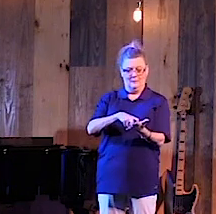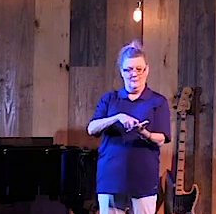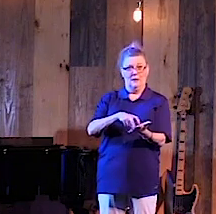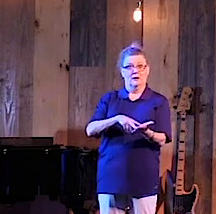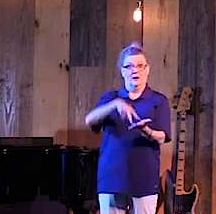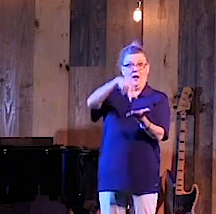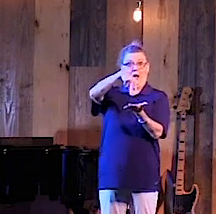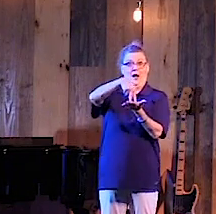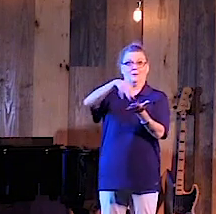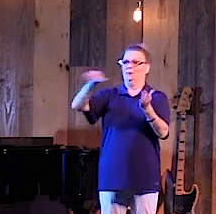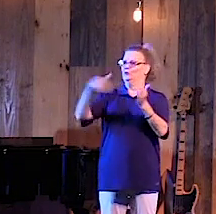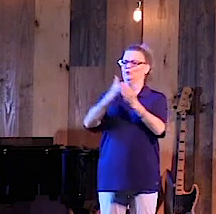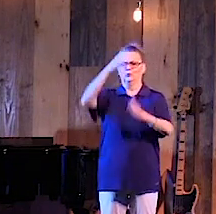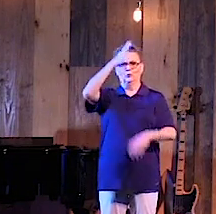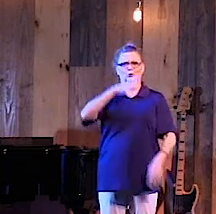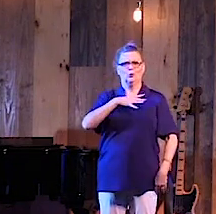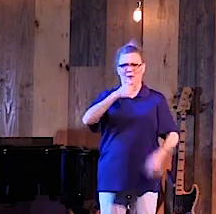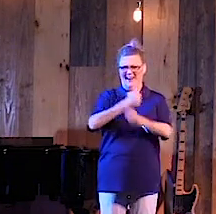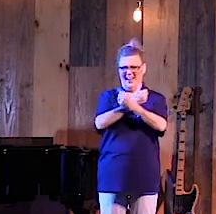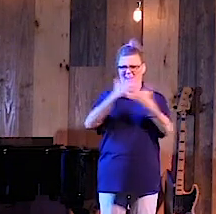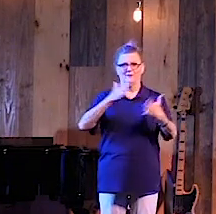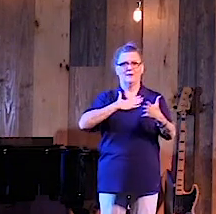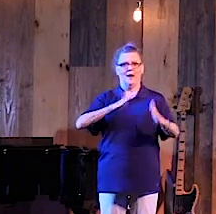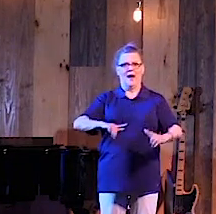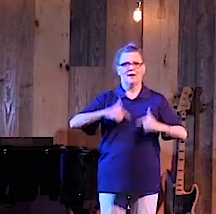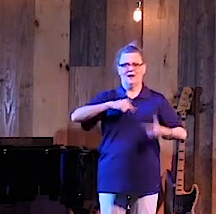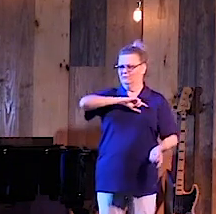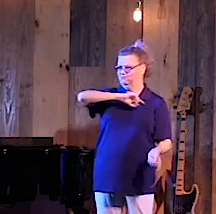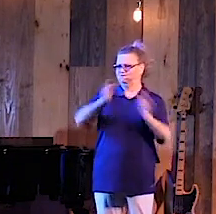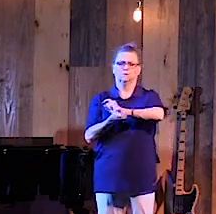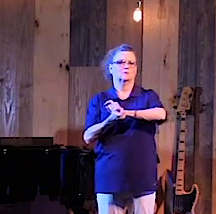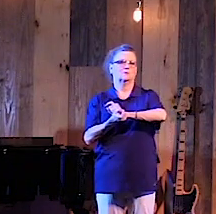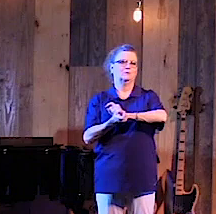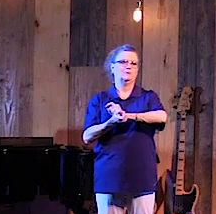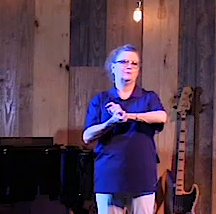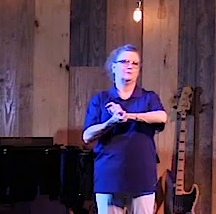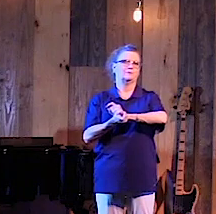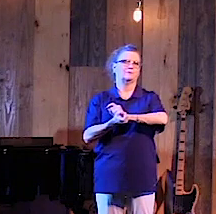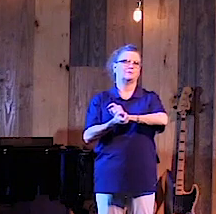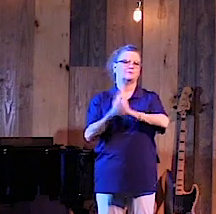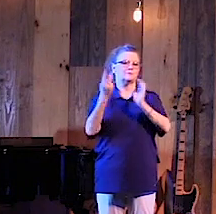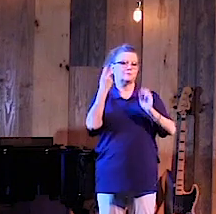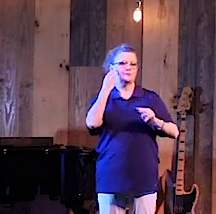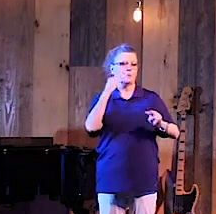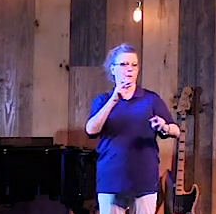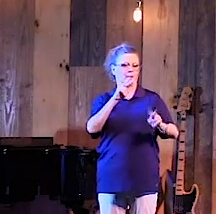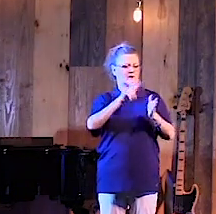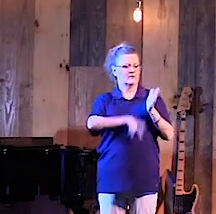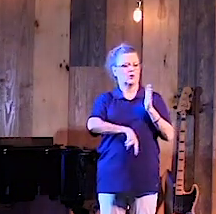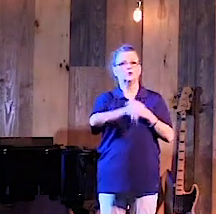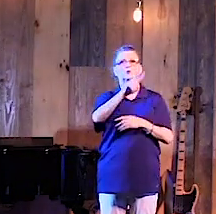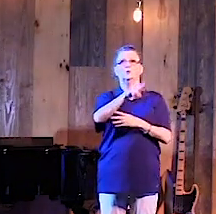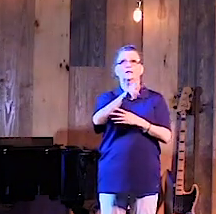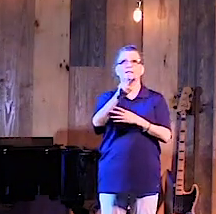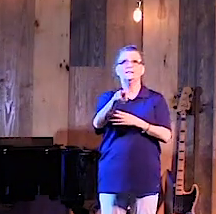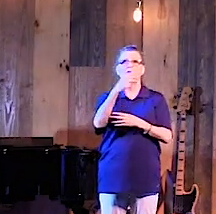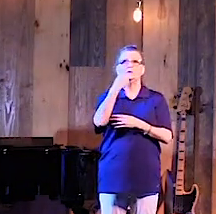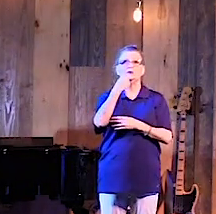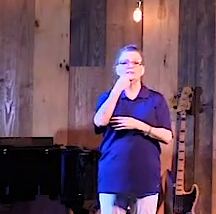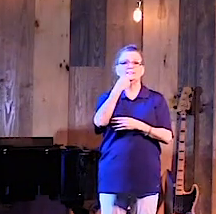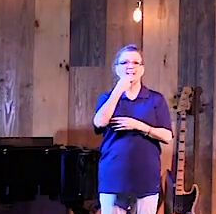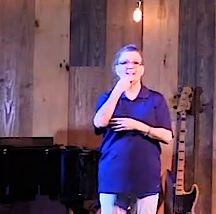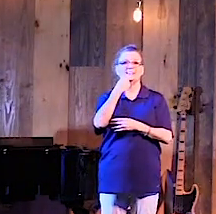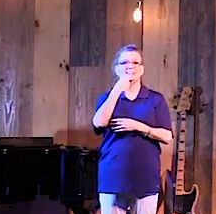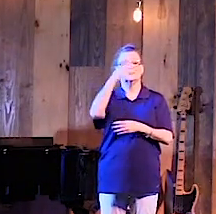new man and everything in my life had become completely new. Look there in verse 22 in our text this morning. But the father said